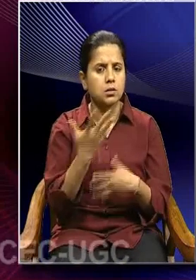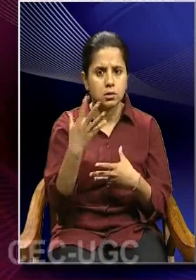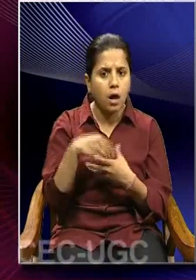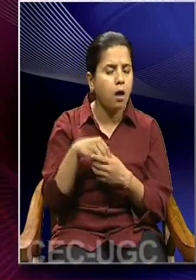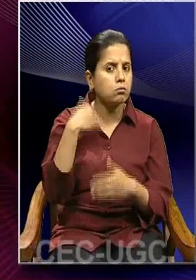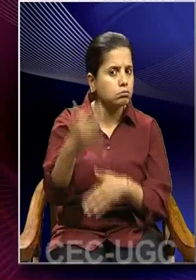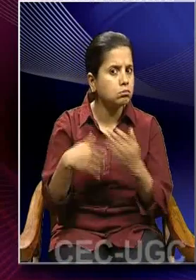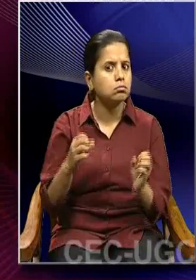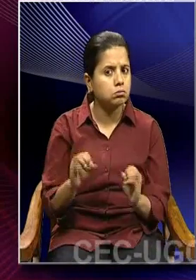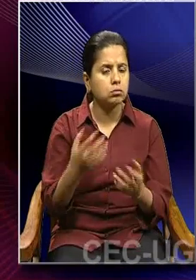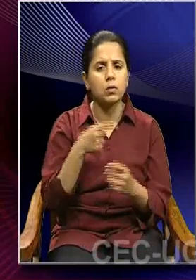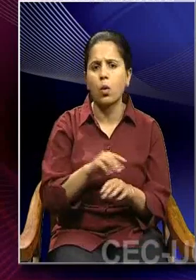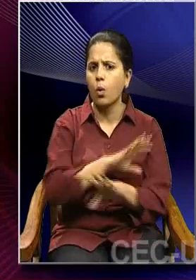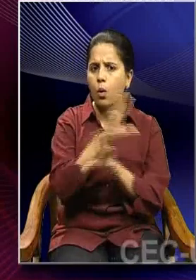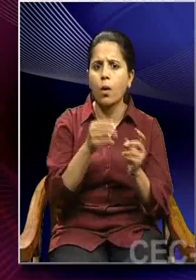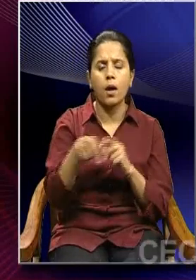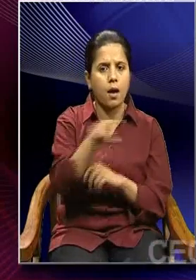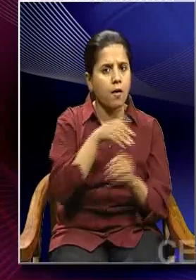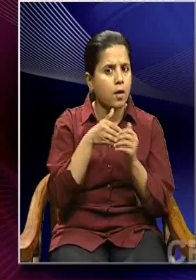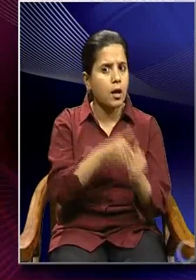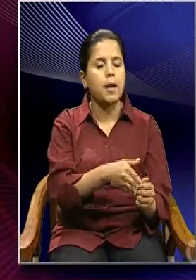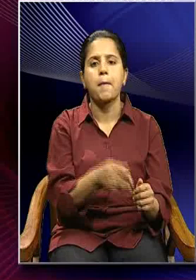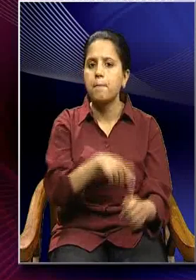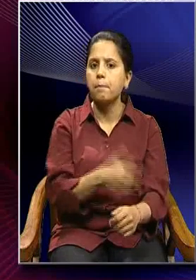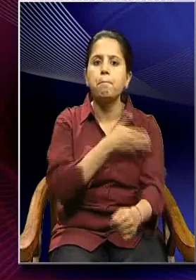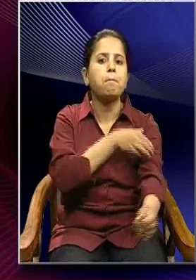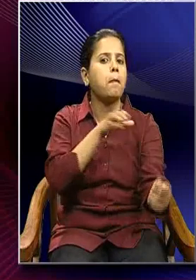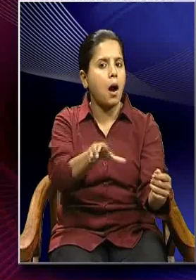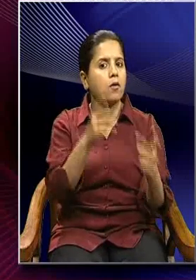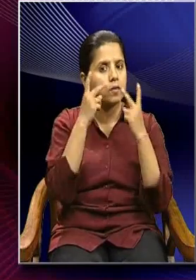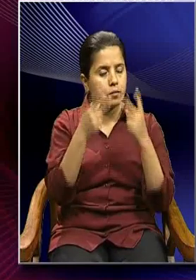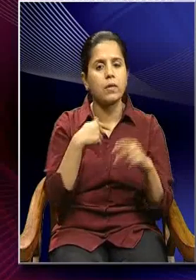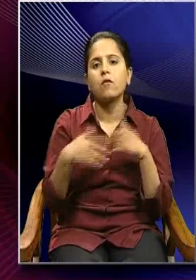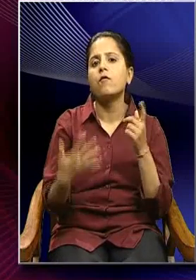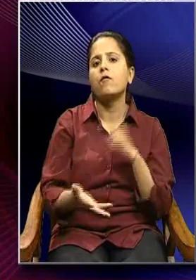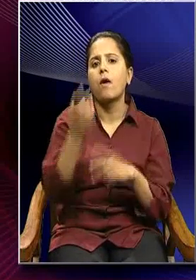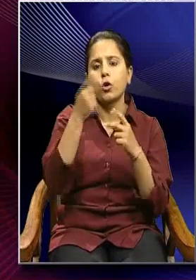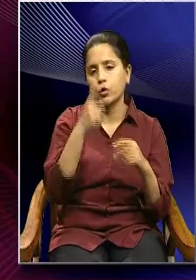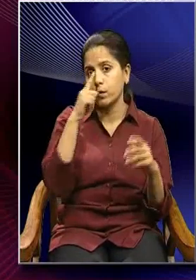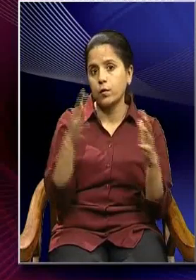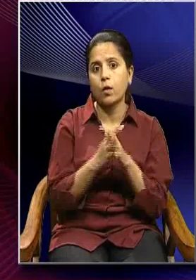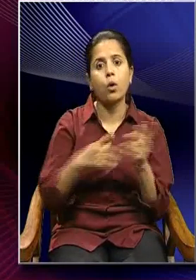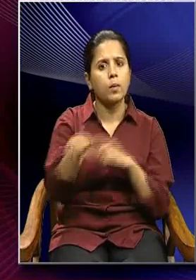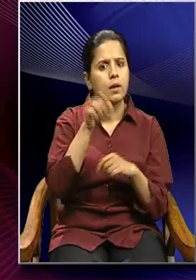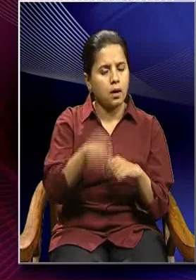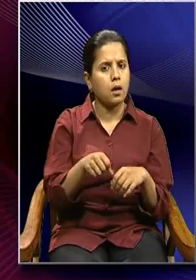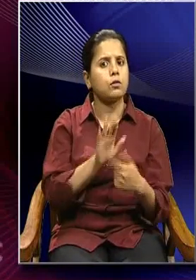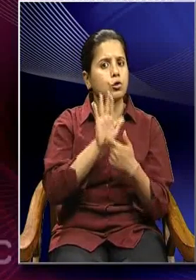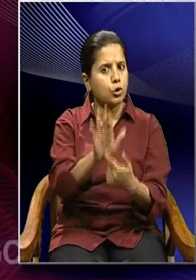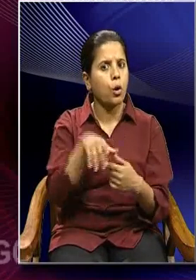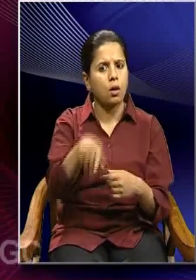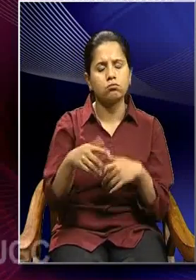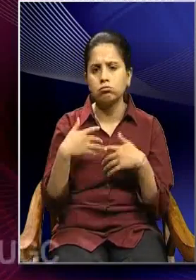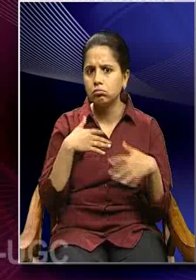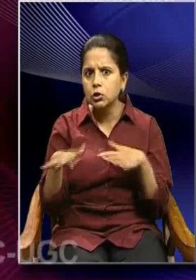about, it should also lead to the women empowerment. Then only we will find that women, they will be able to come out of the shackles